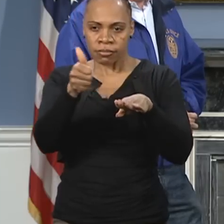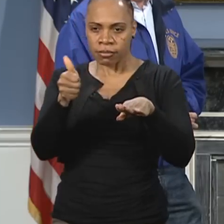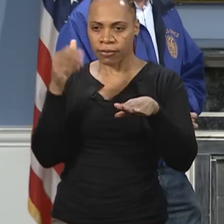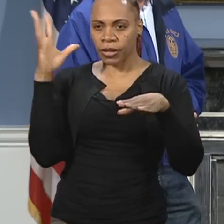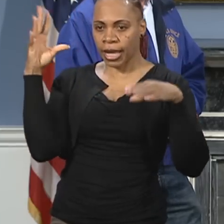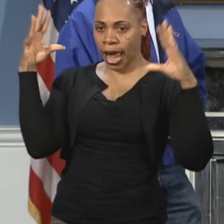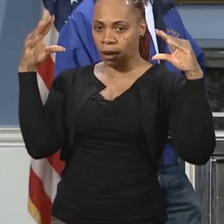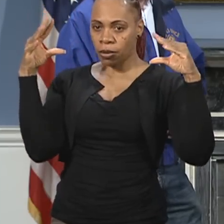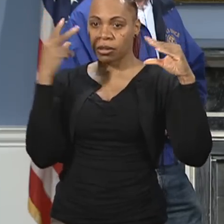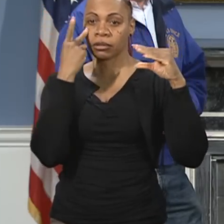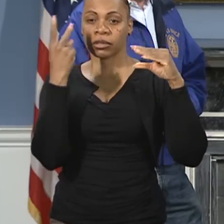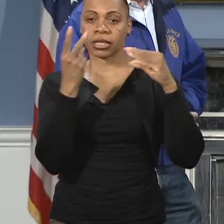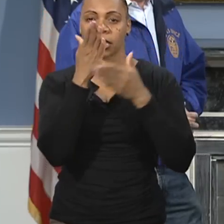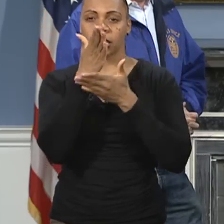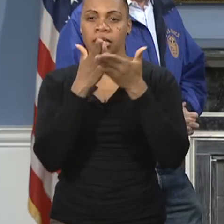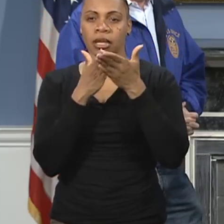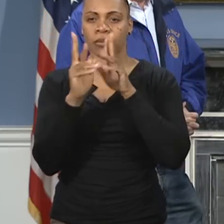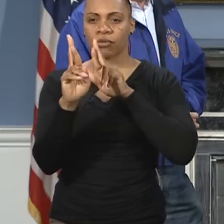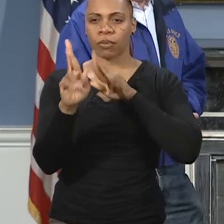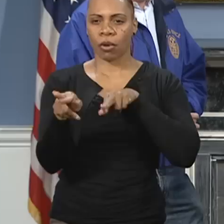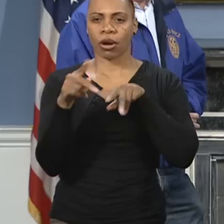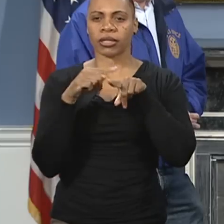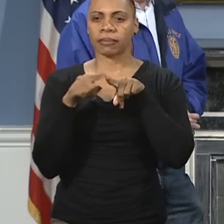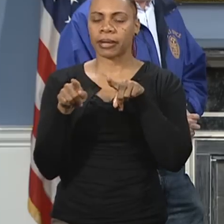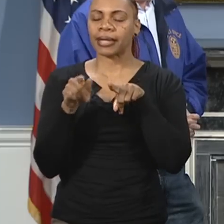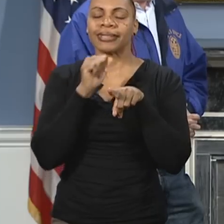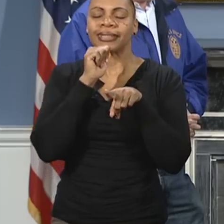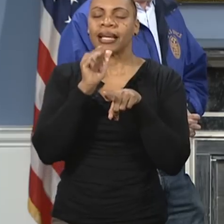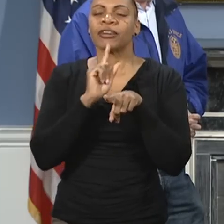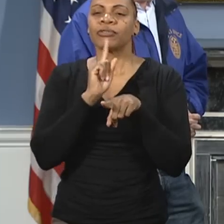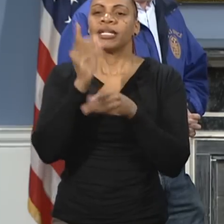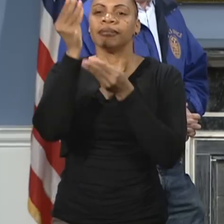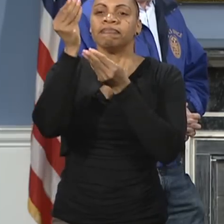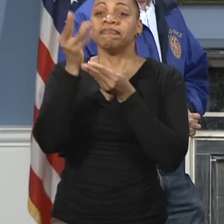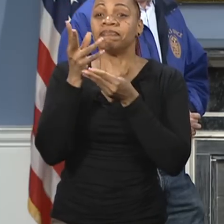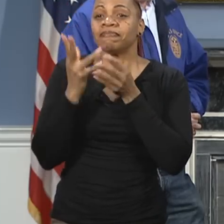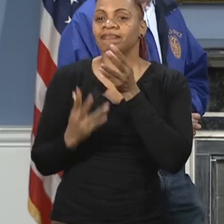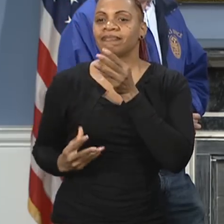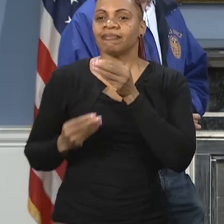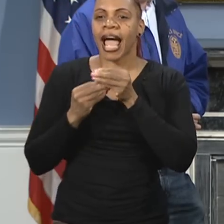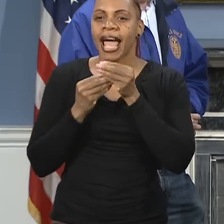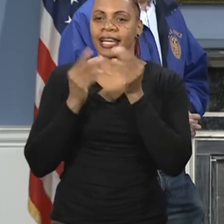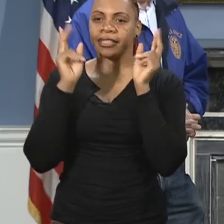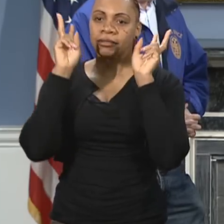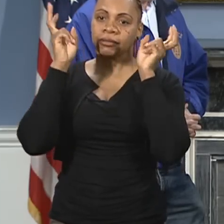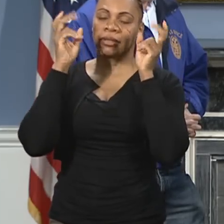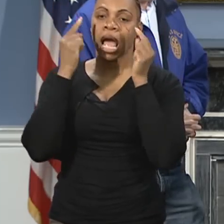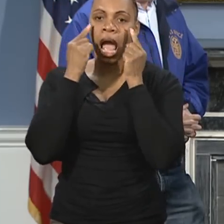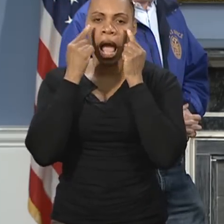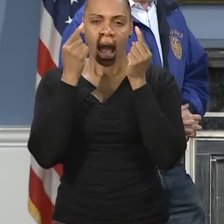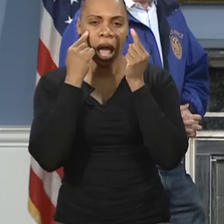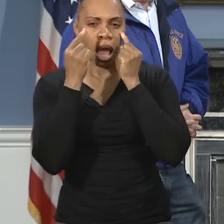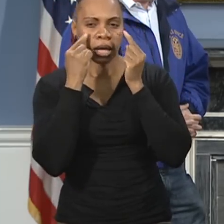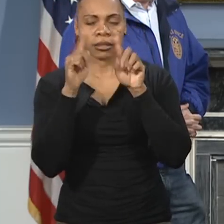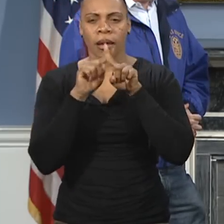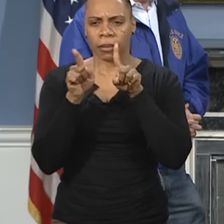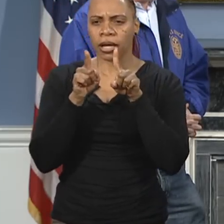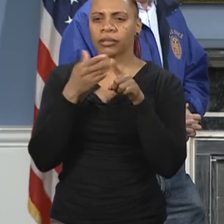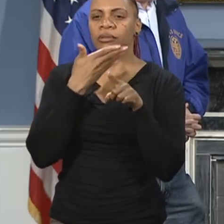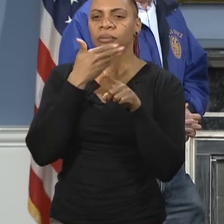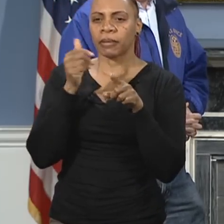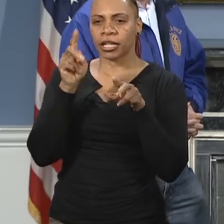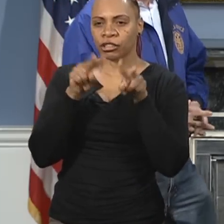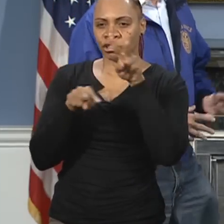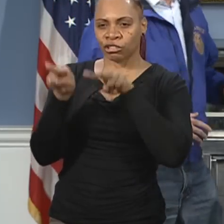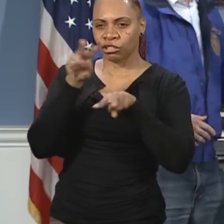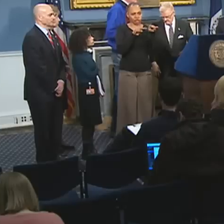reports today, but I think it's early on. But it does give us another set of eyes out there, and that's what we're looking for to better judge overall city as much as we